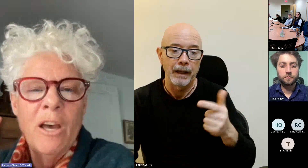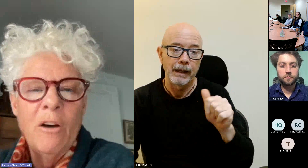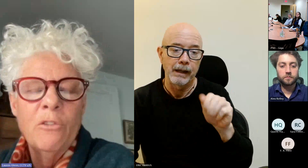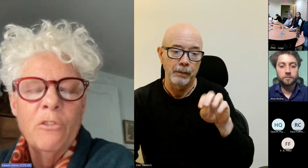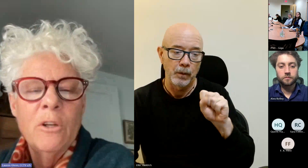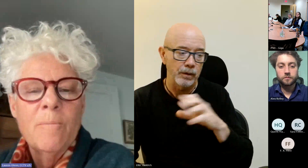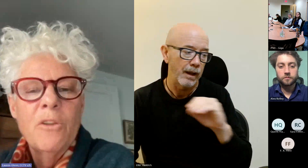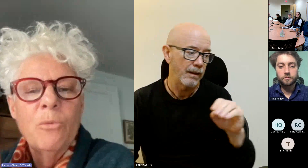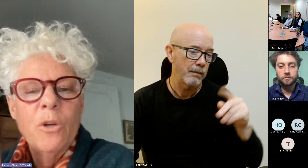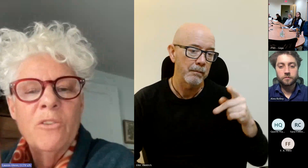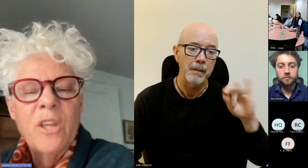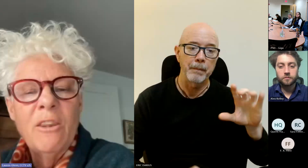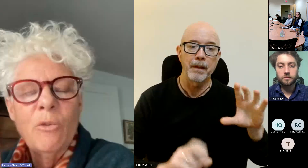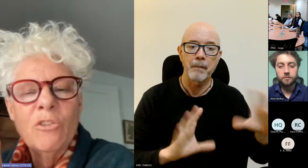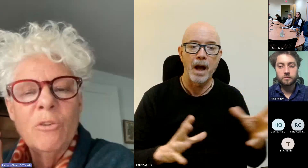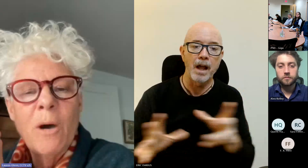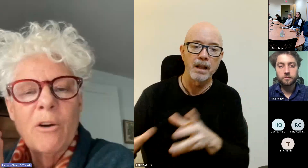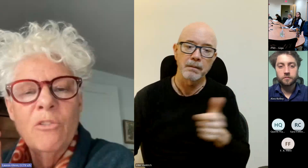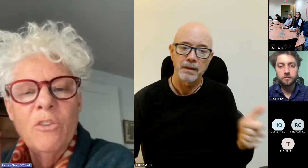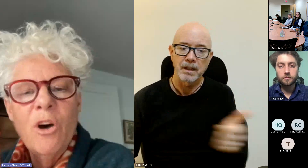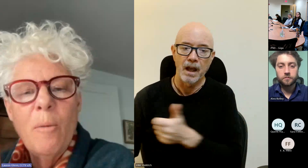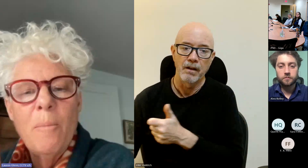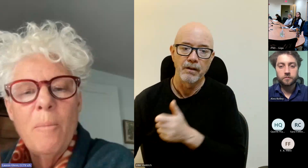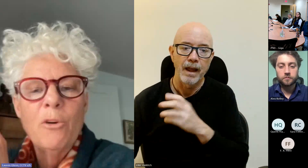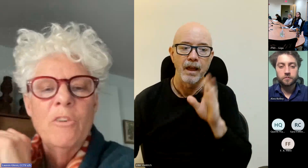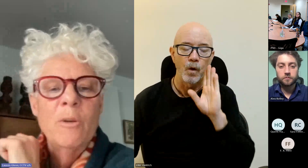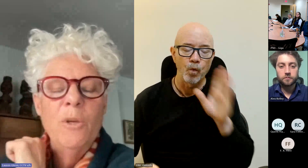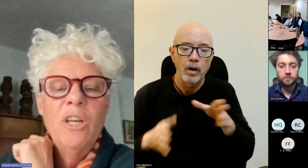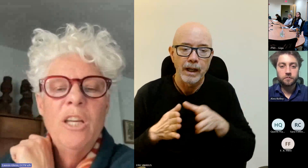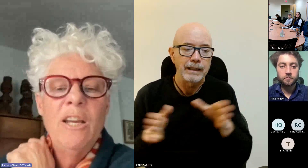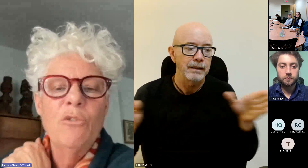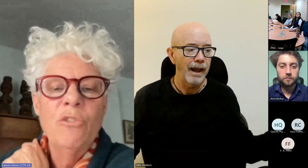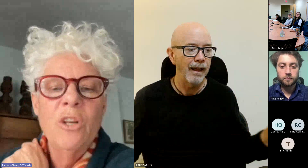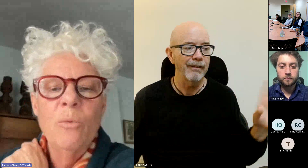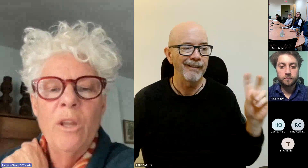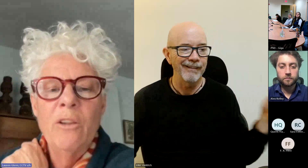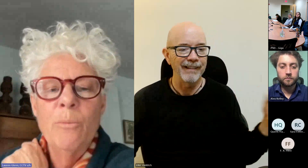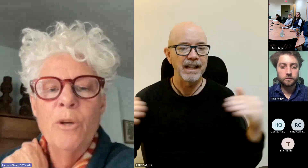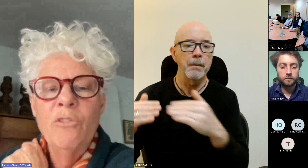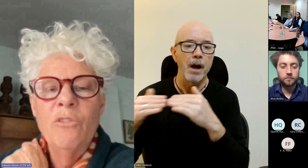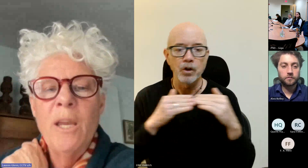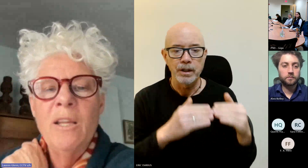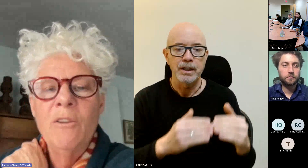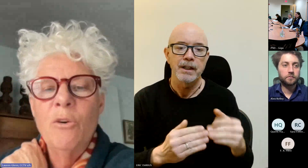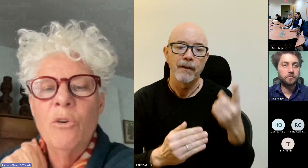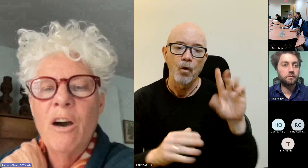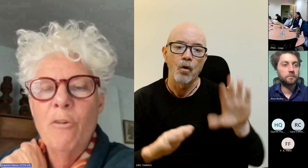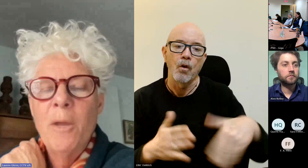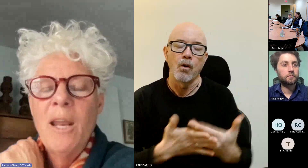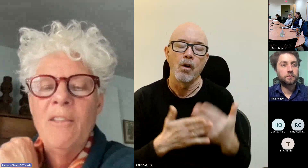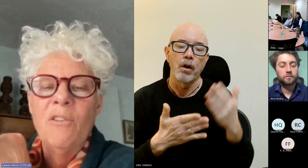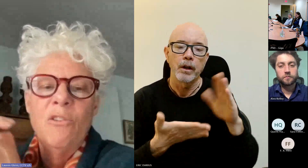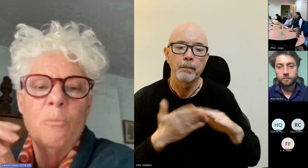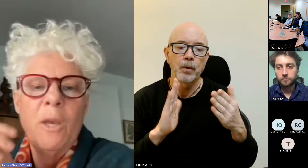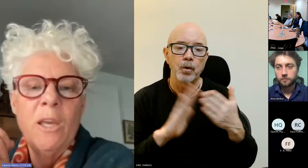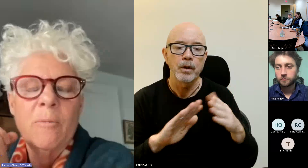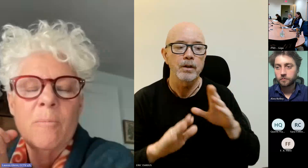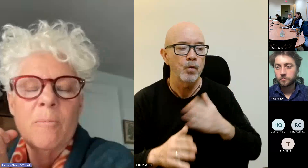bodies themselves. This would extend the reach of democracy to all members of the community interested and willing to participate in local government